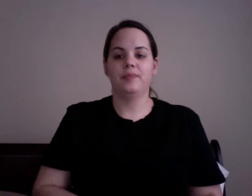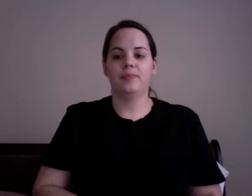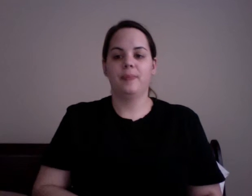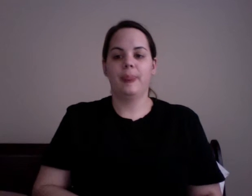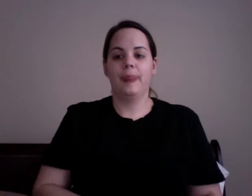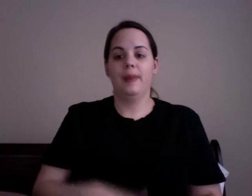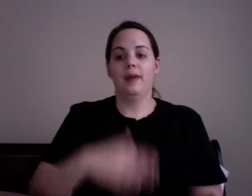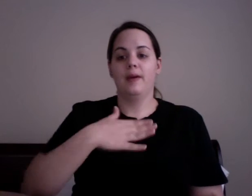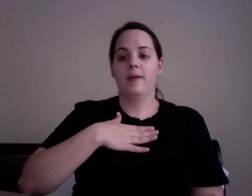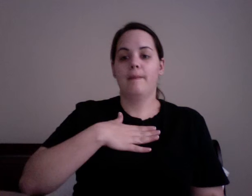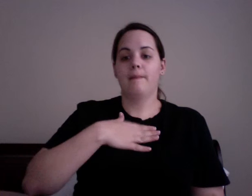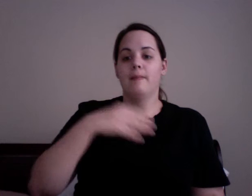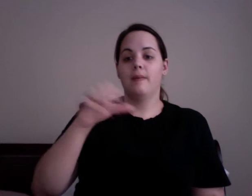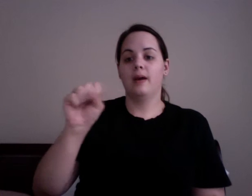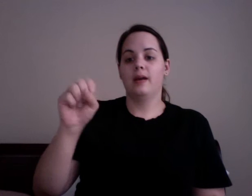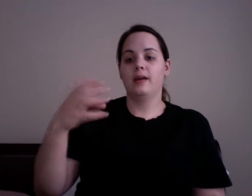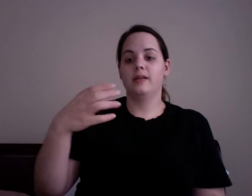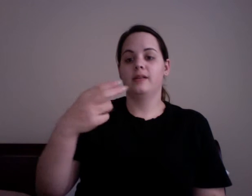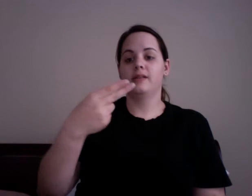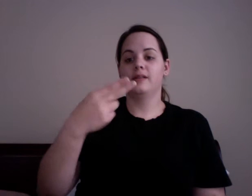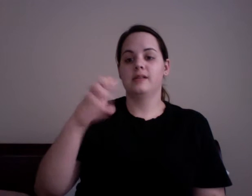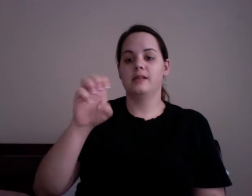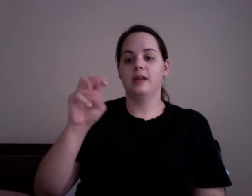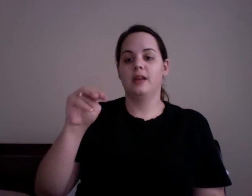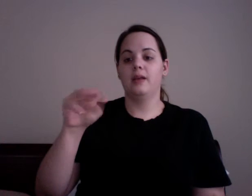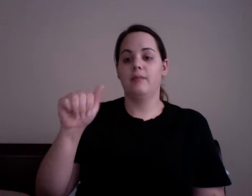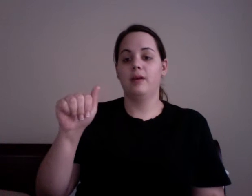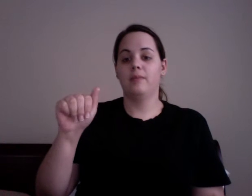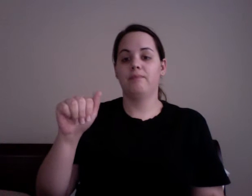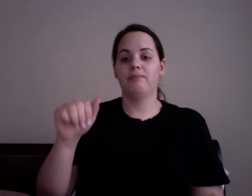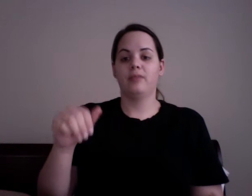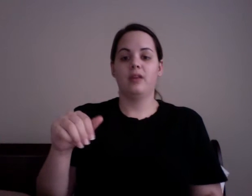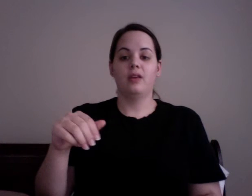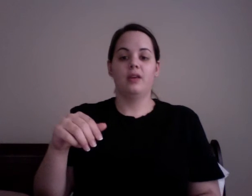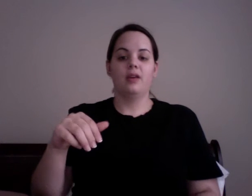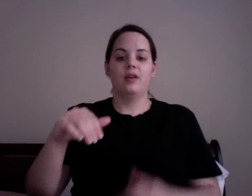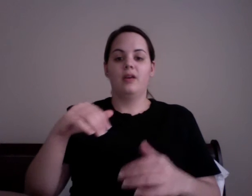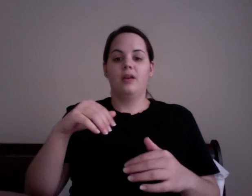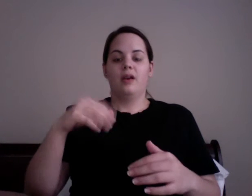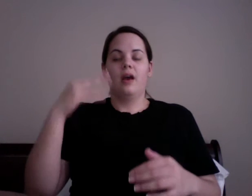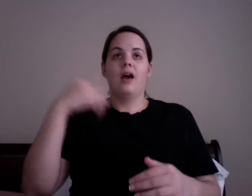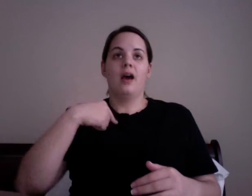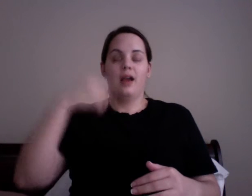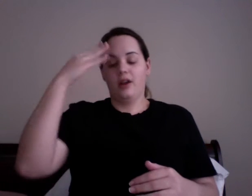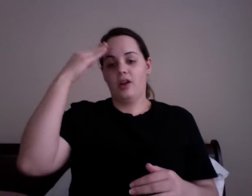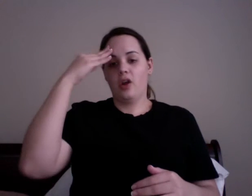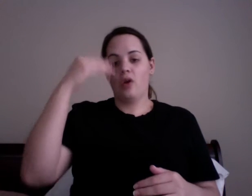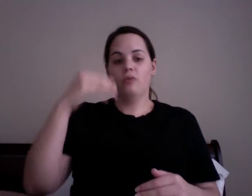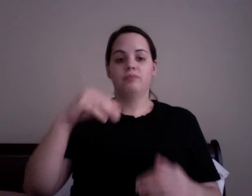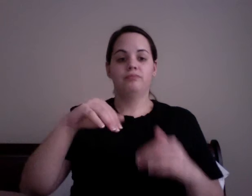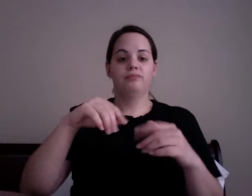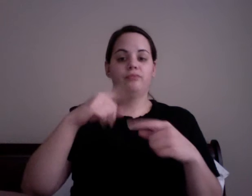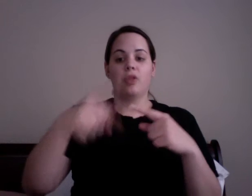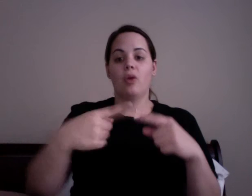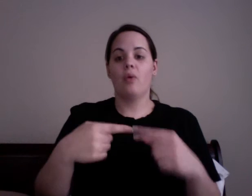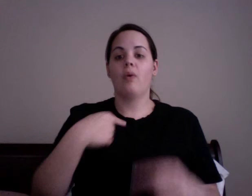tells me that when I'm lonely, I kind of feel by myself. I'd like to have someone with